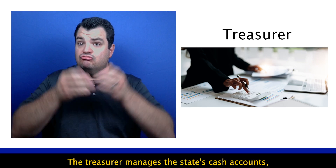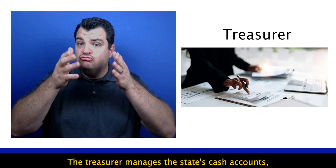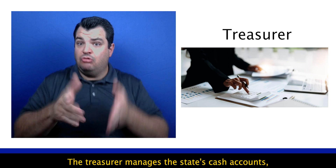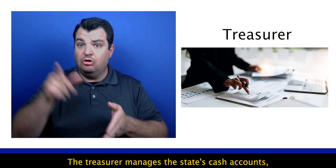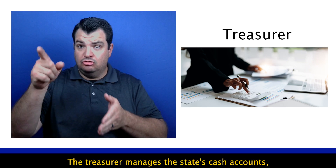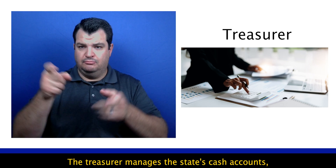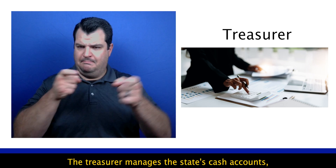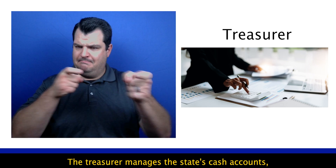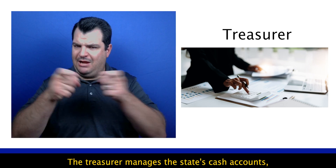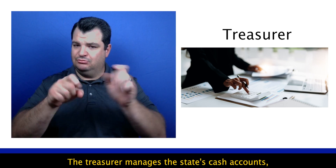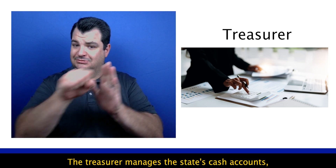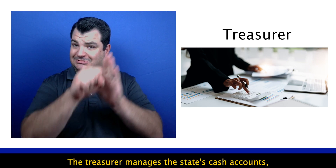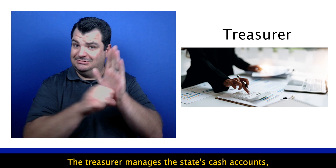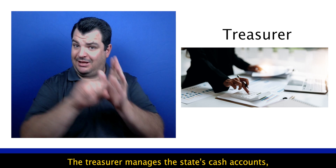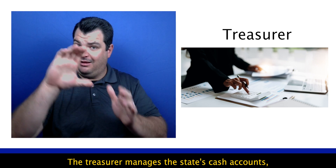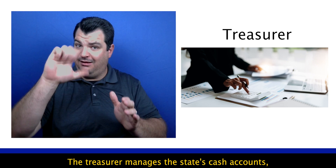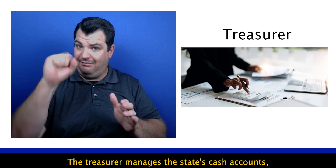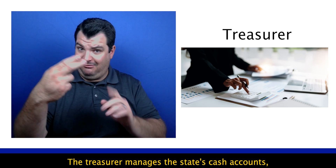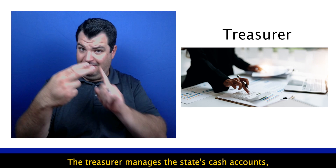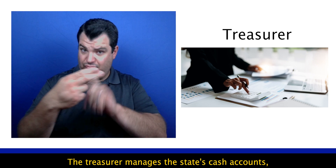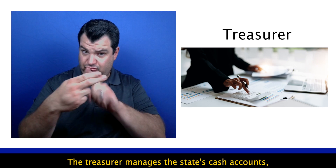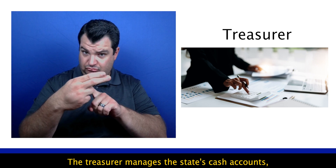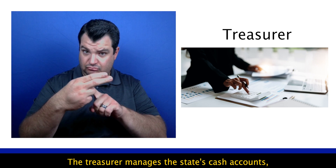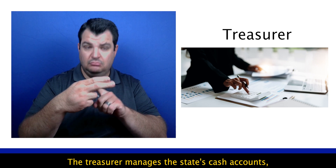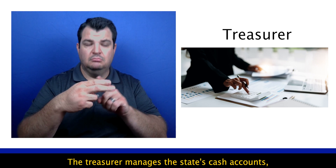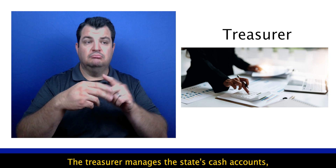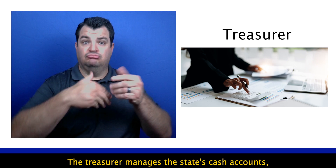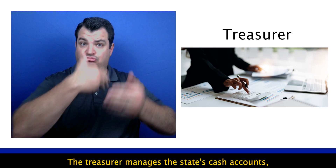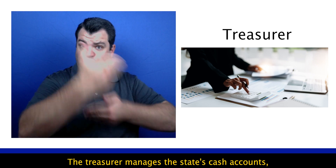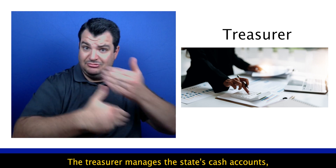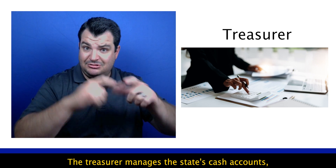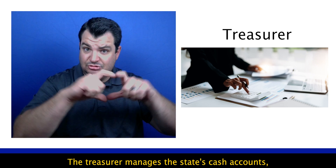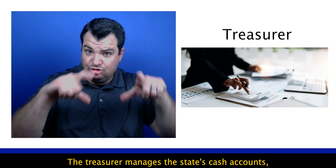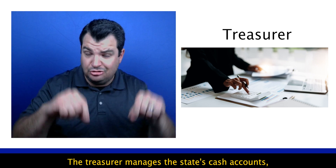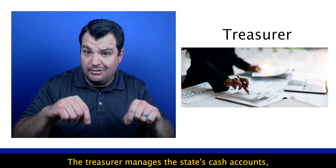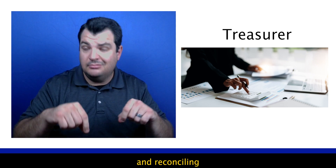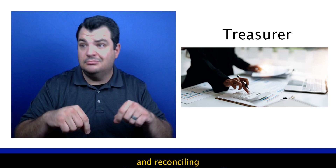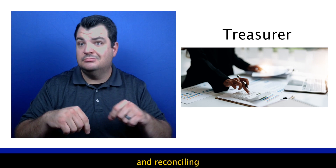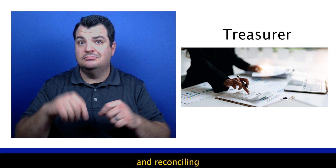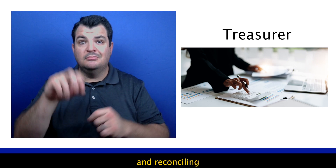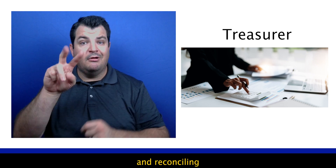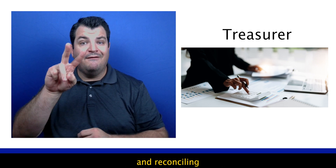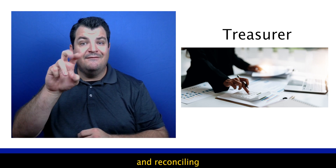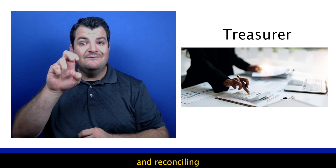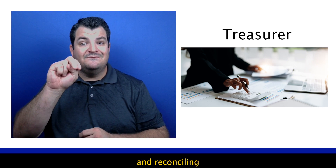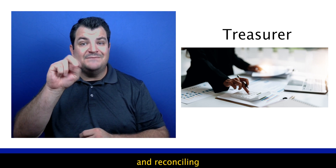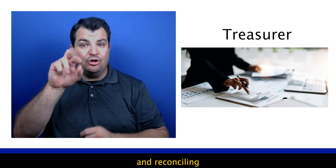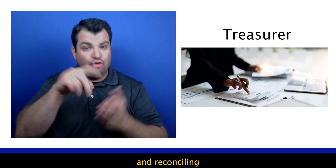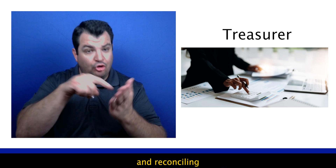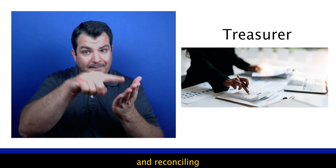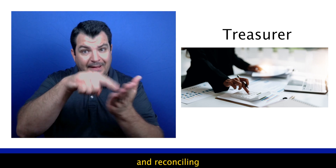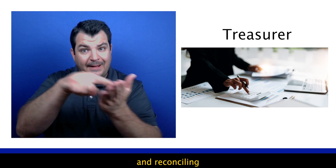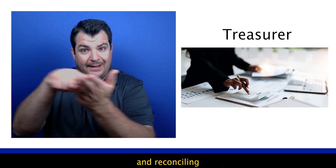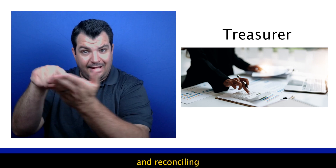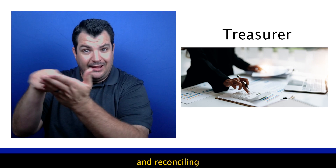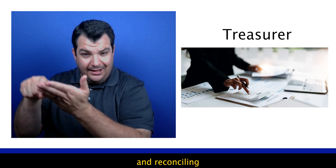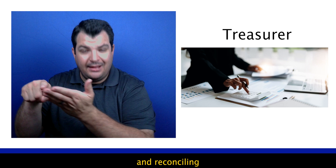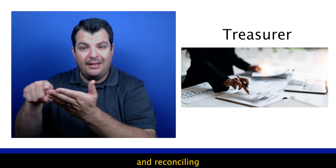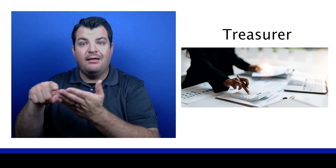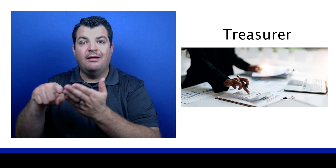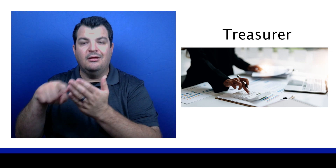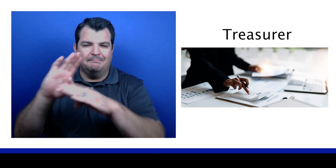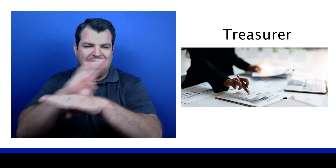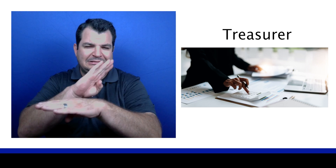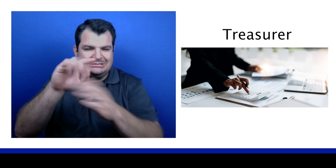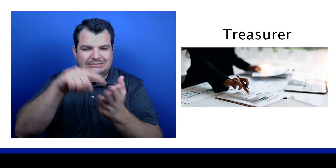The treasurer manages the state's cash accounts, including processing checks and reconciling vendor payments and